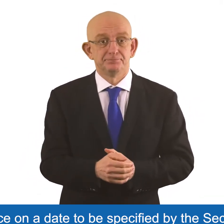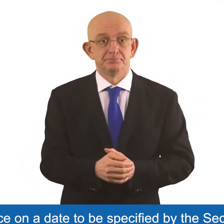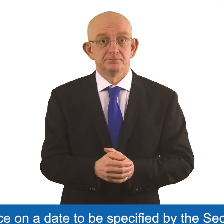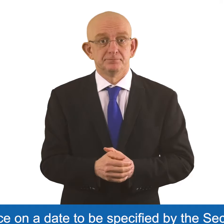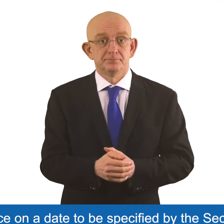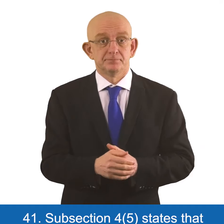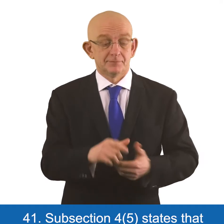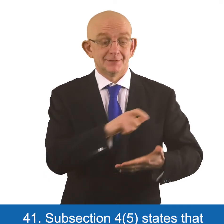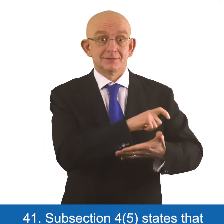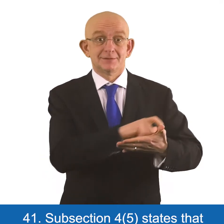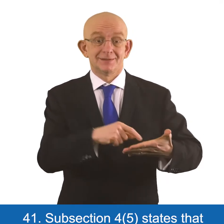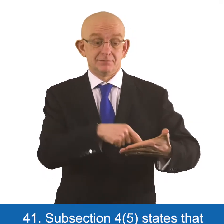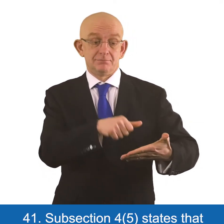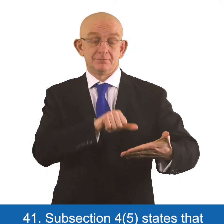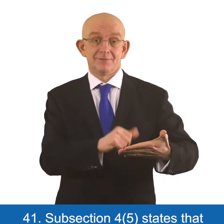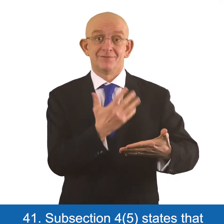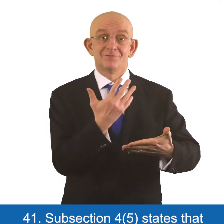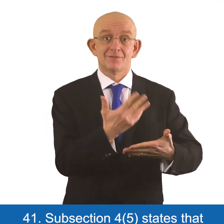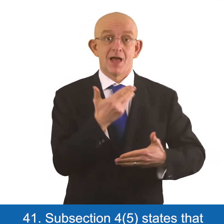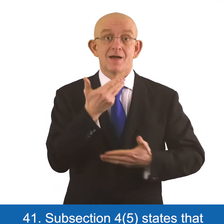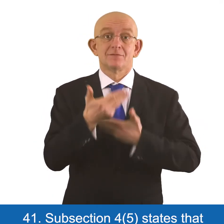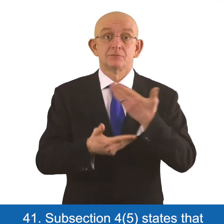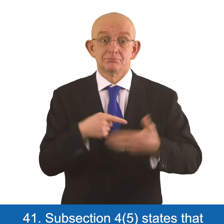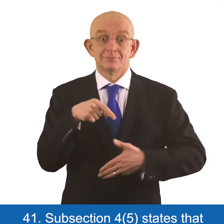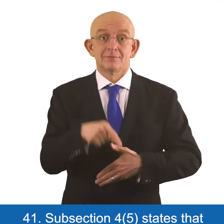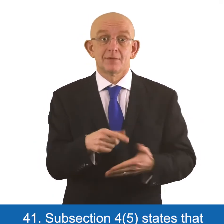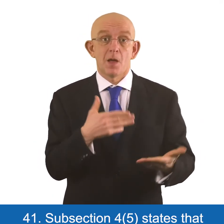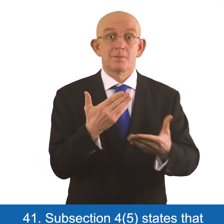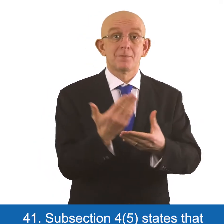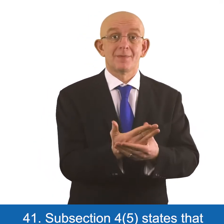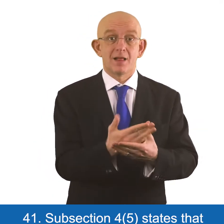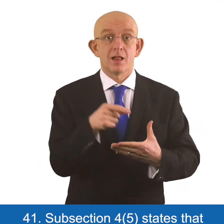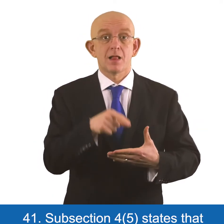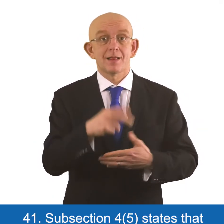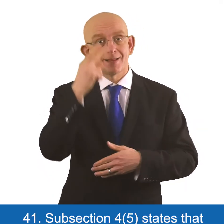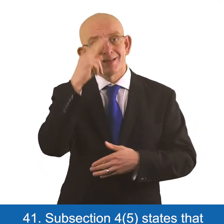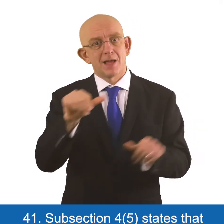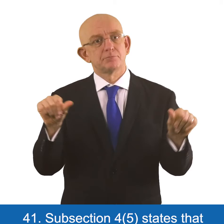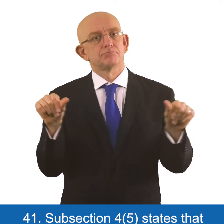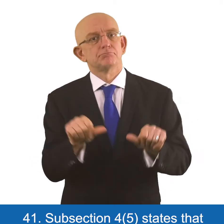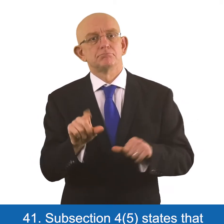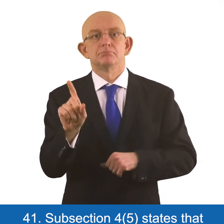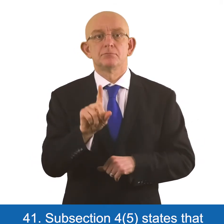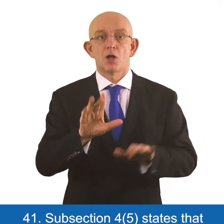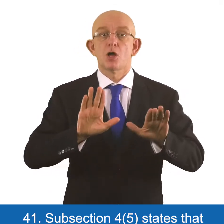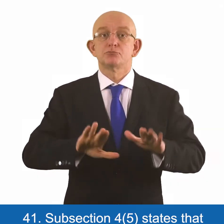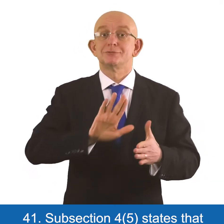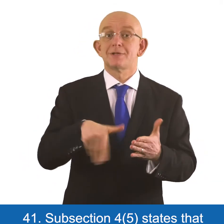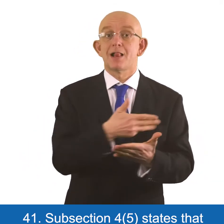State. 41. Subsection 4, open brackets 5, close brackets, states that the bill may be cited as